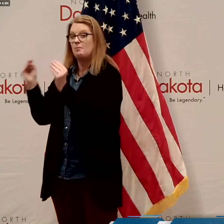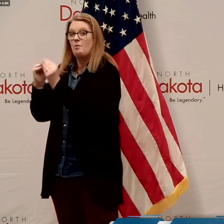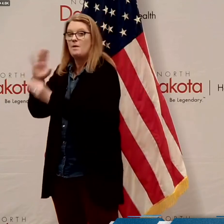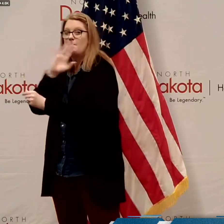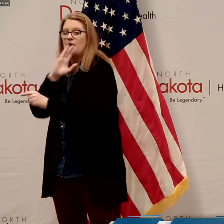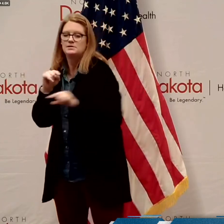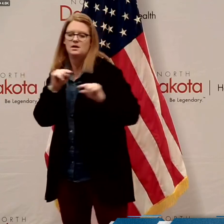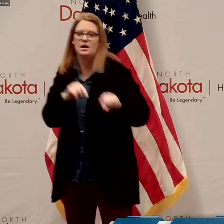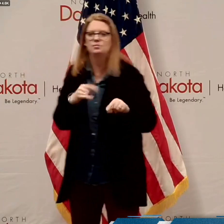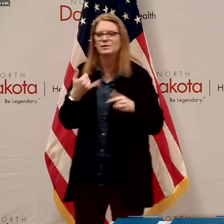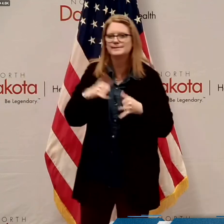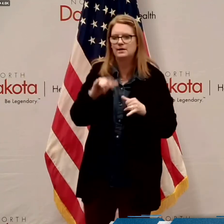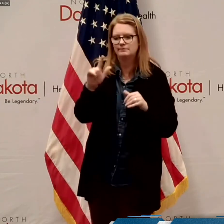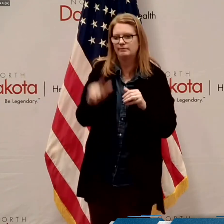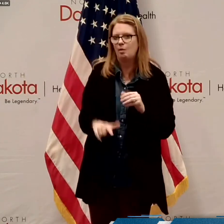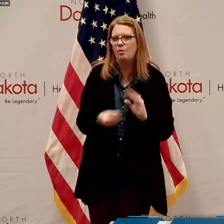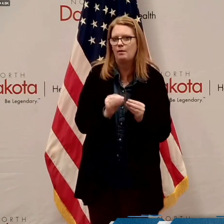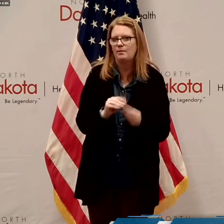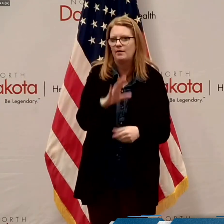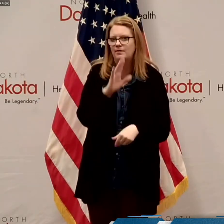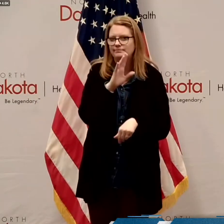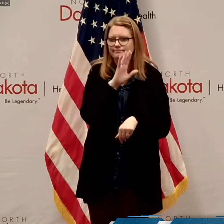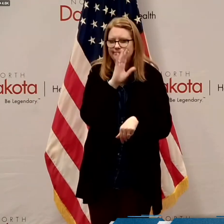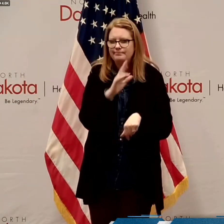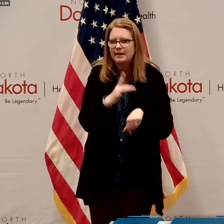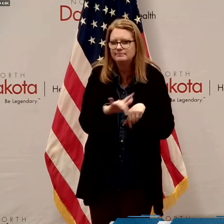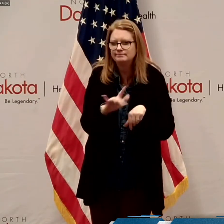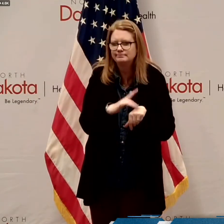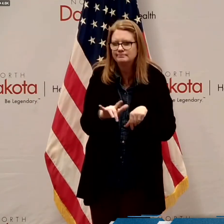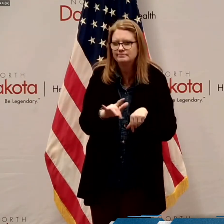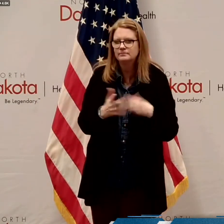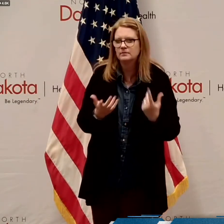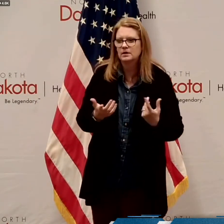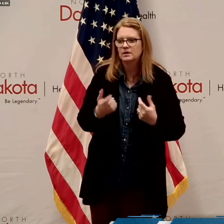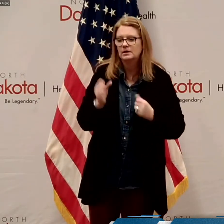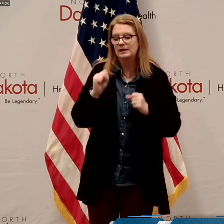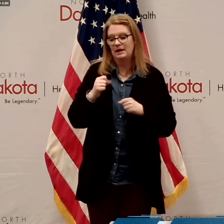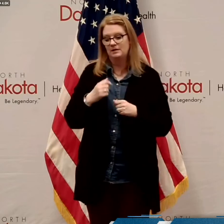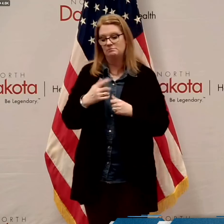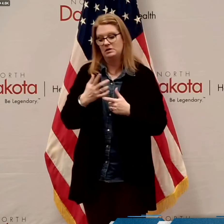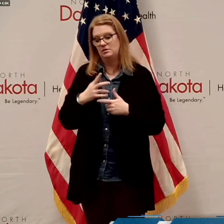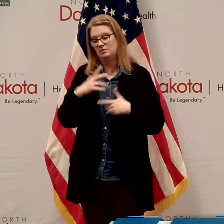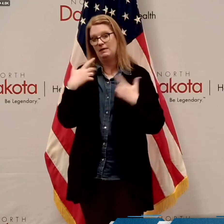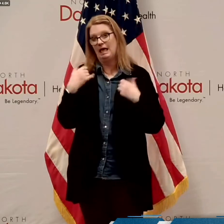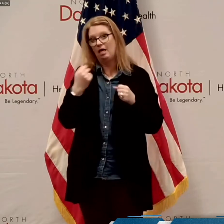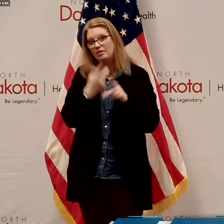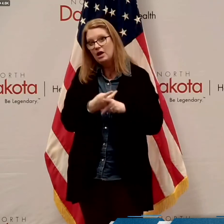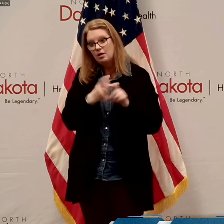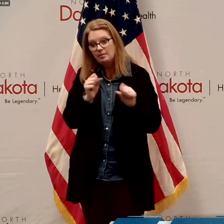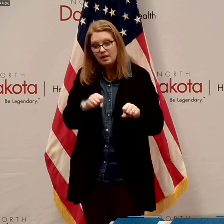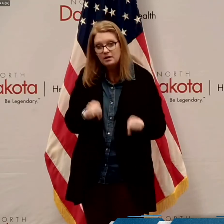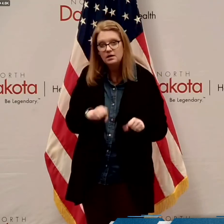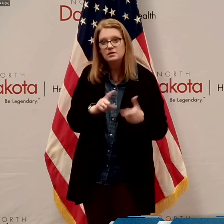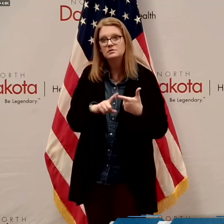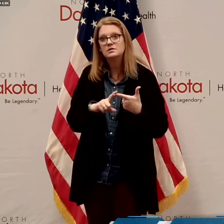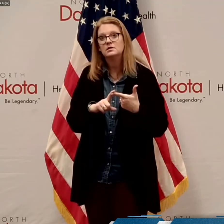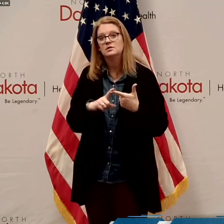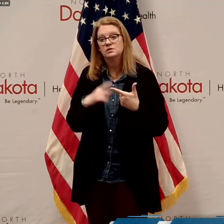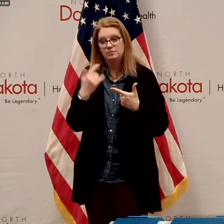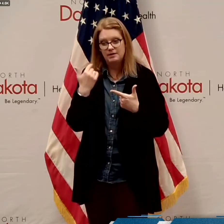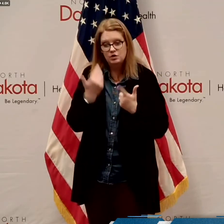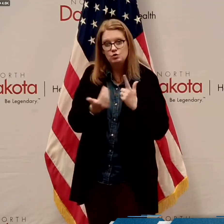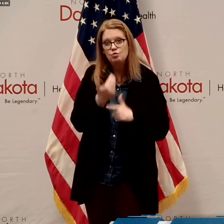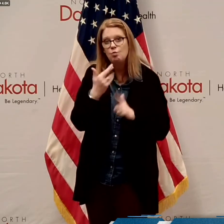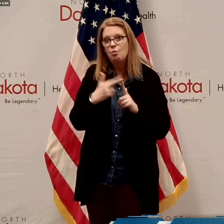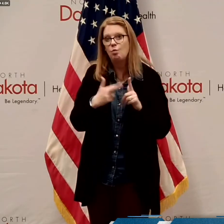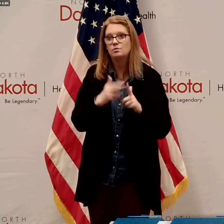look at the healthcare capacity. Can we protect our elders? Do we have the new standard operating procedures?